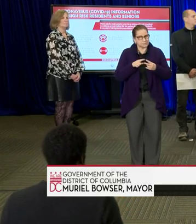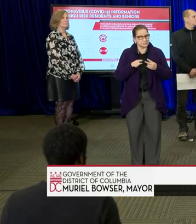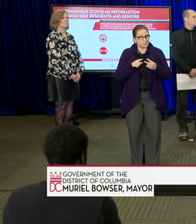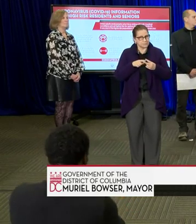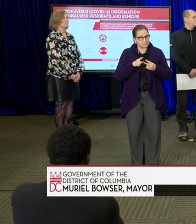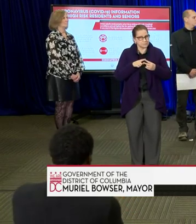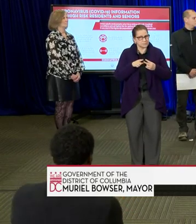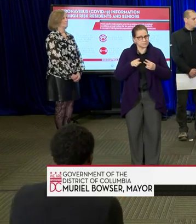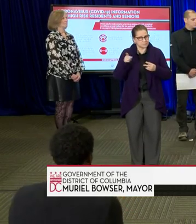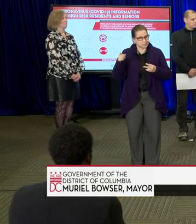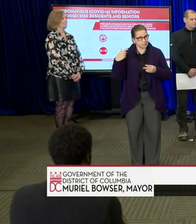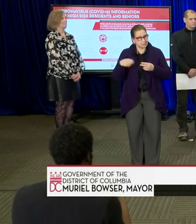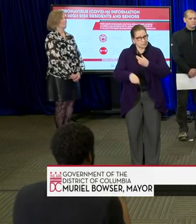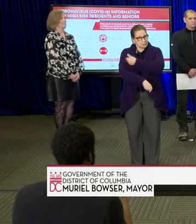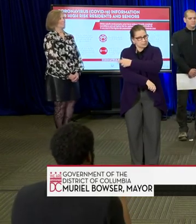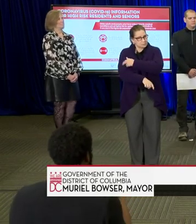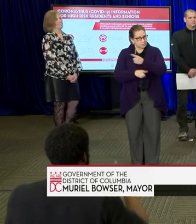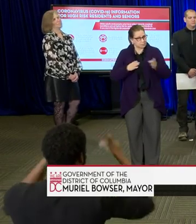surge?